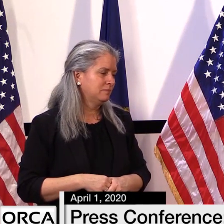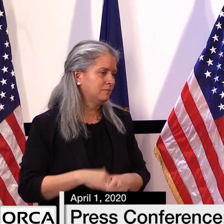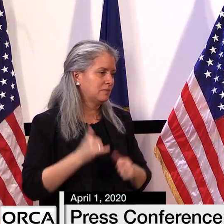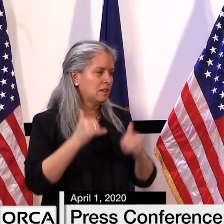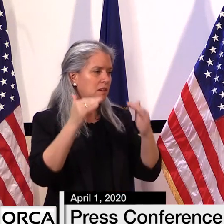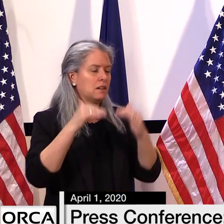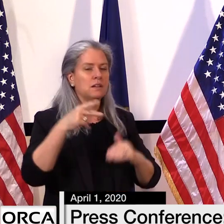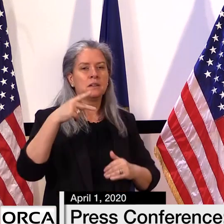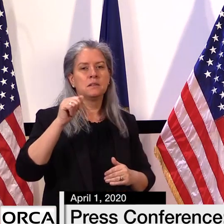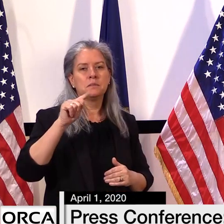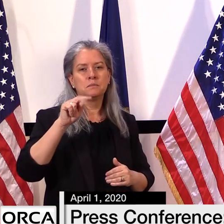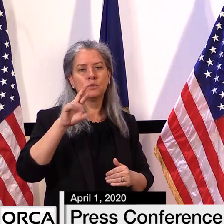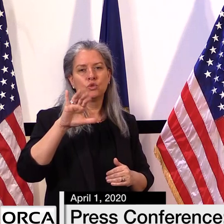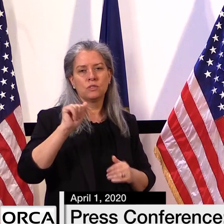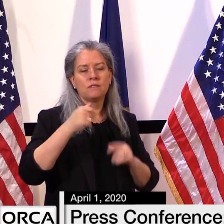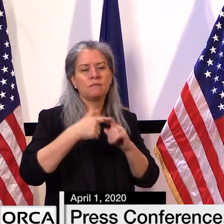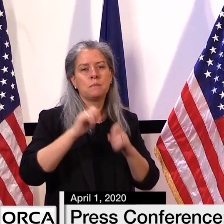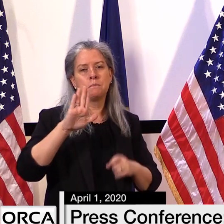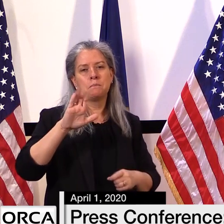Patricia Bennington Banner.